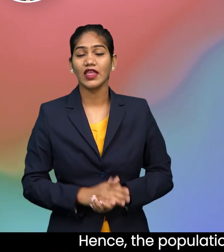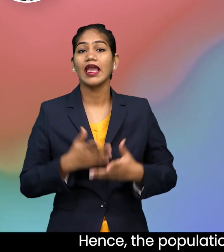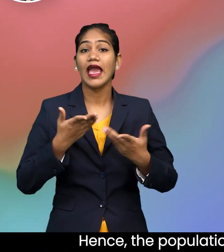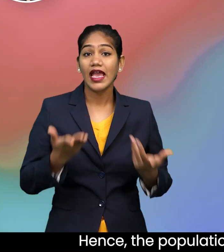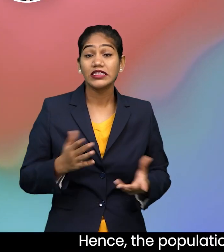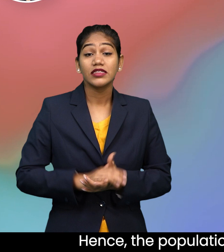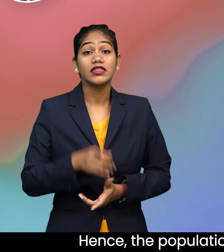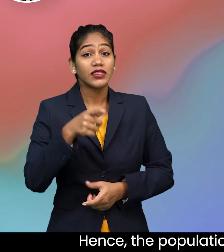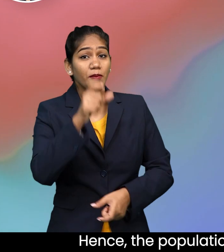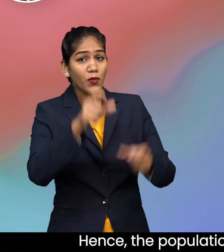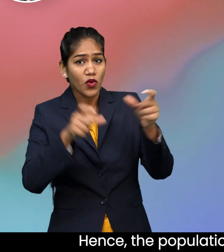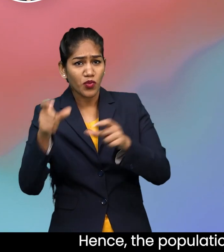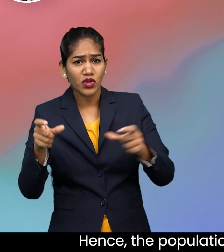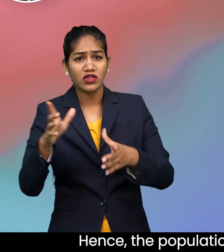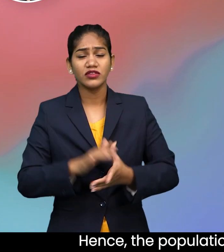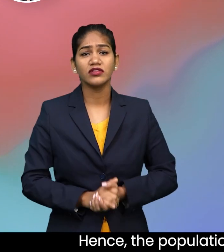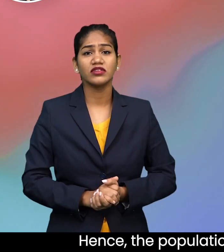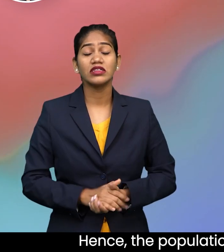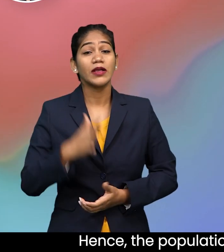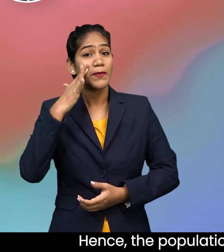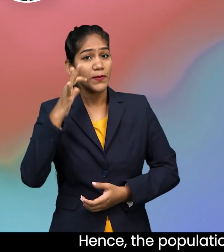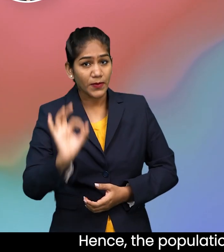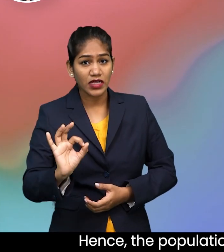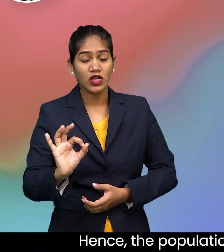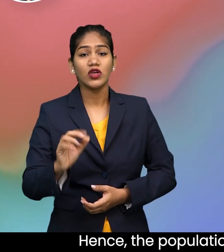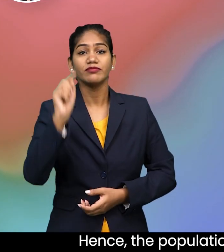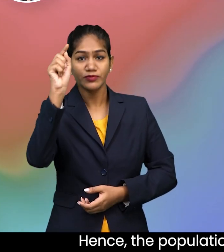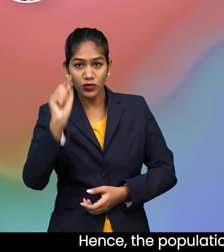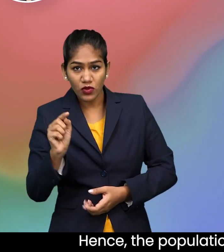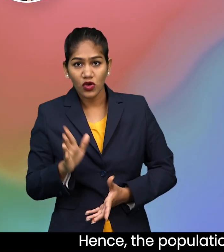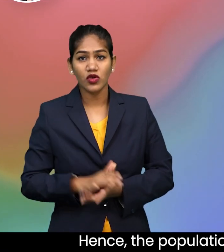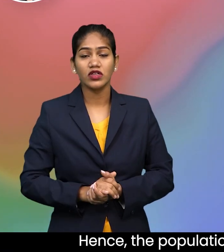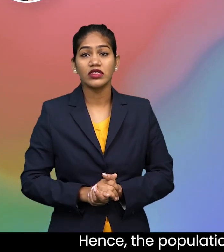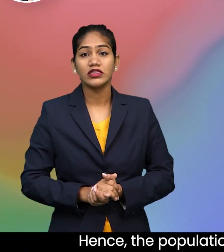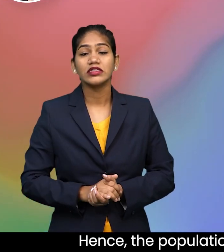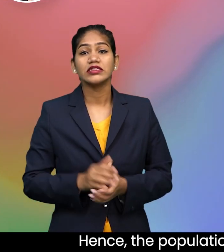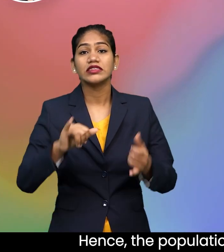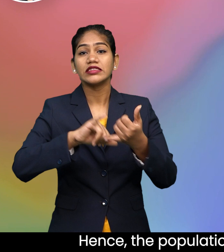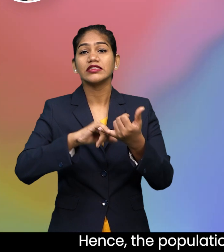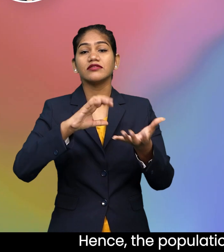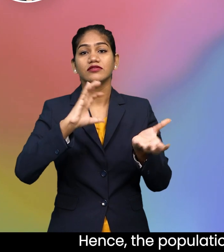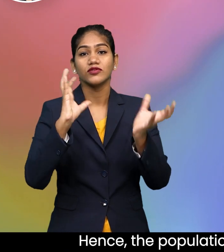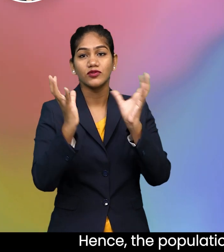Hence, the population is a pivotal element in social studies.